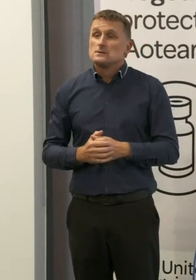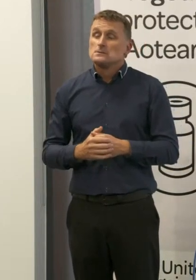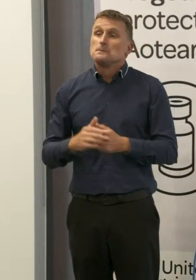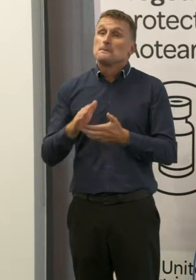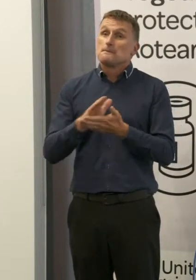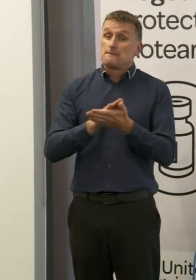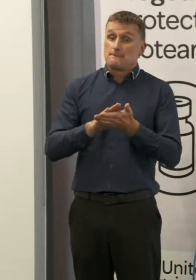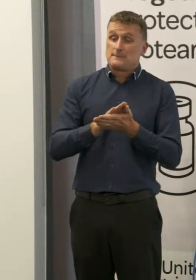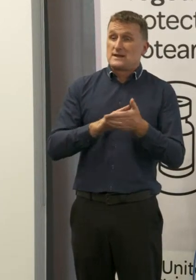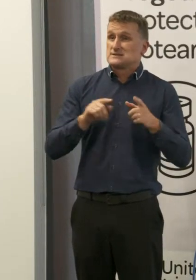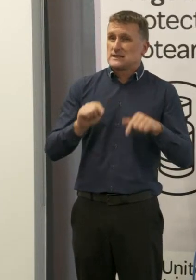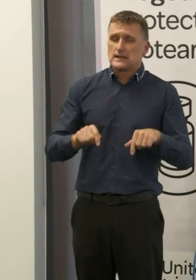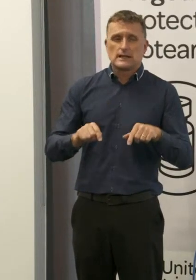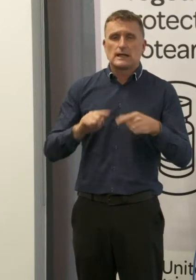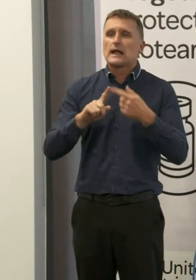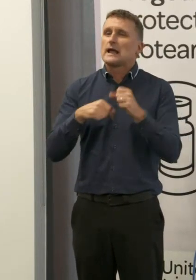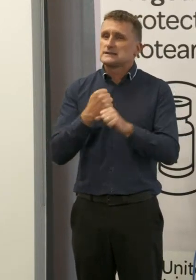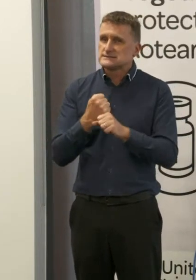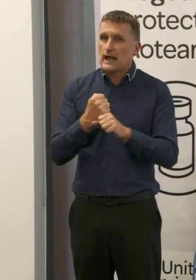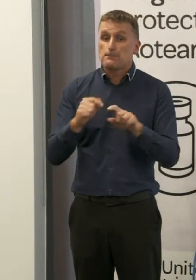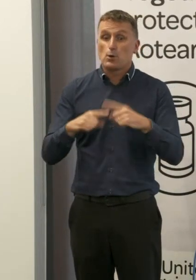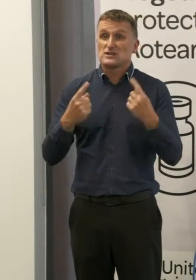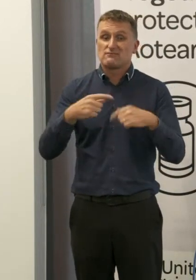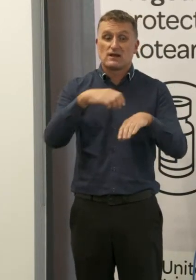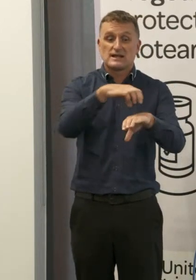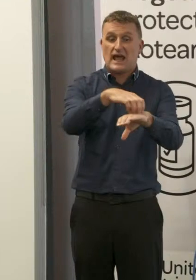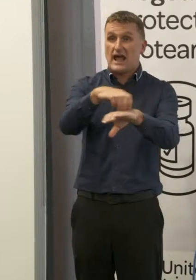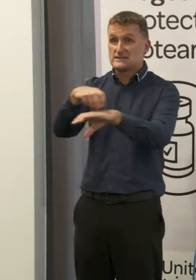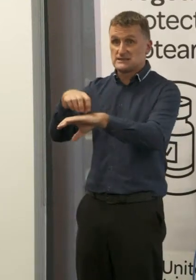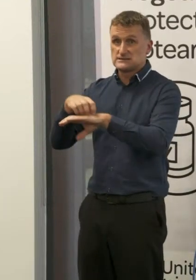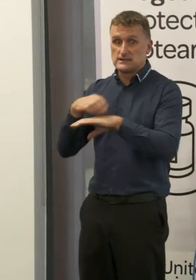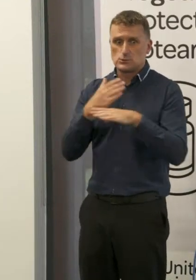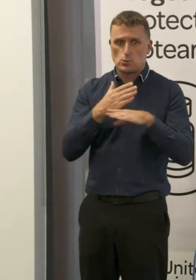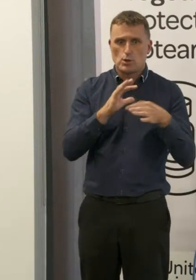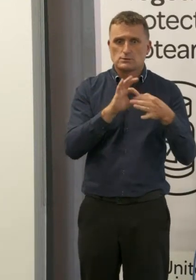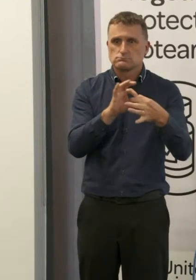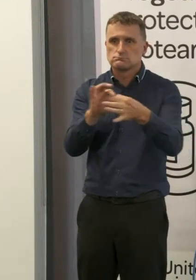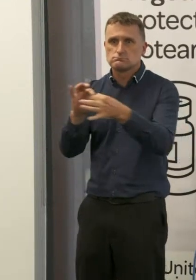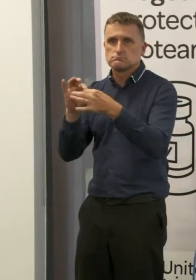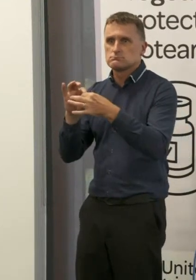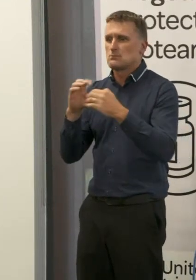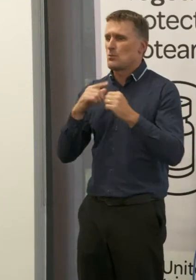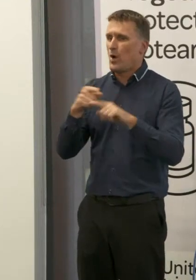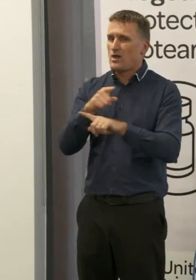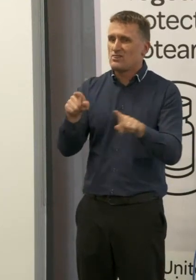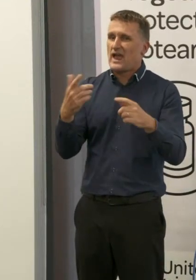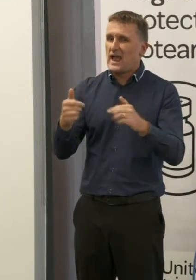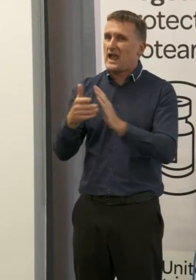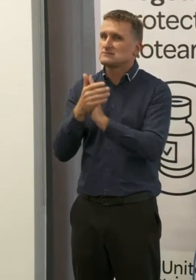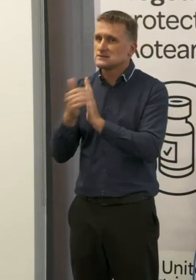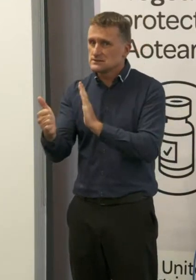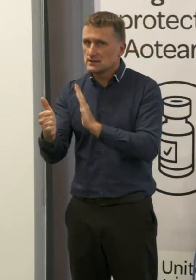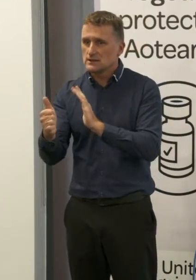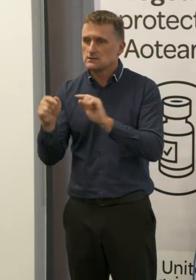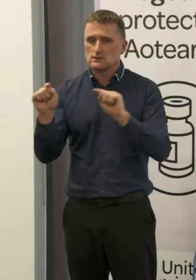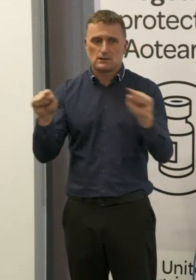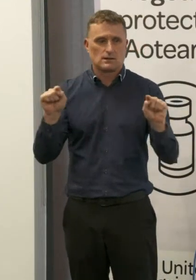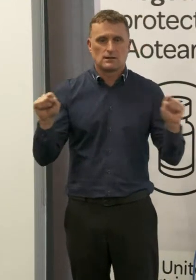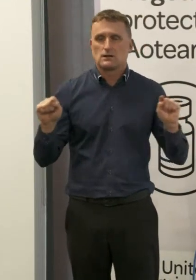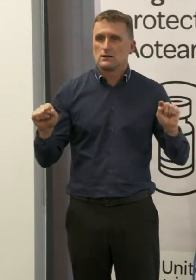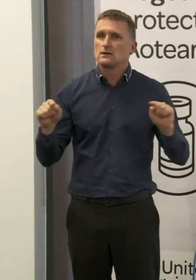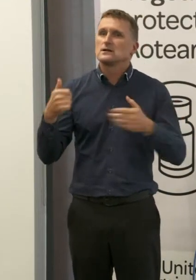across multiple agencies so we can benefit from all of the skills that they bring in order to be able to support